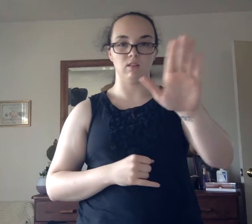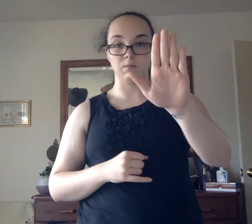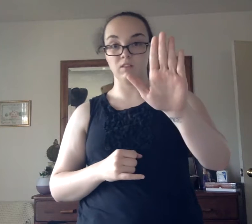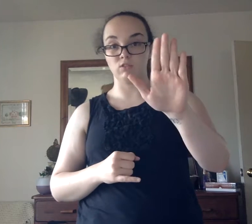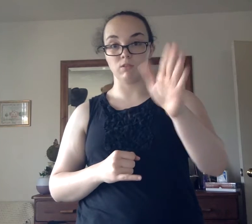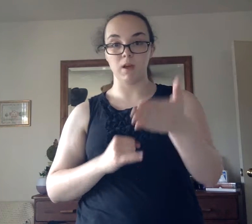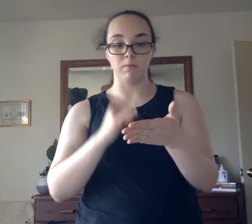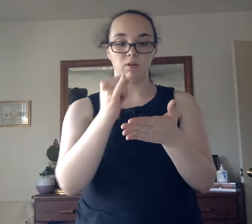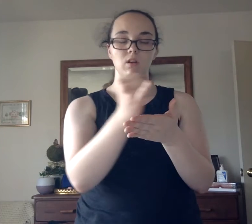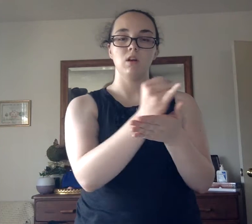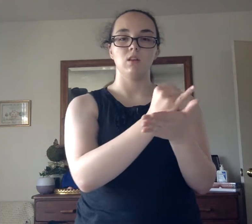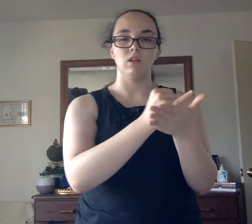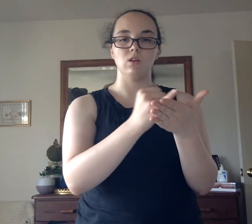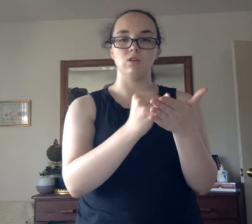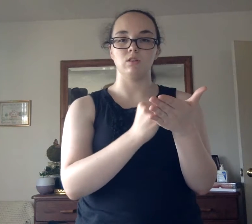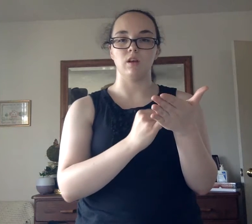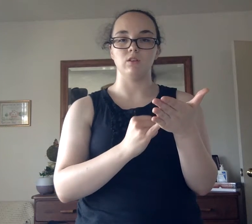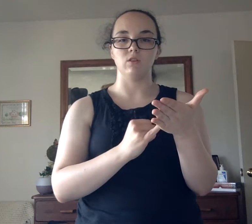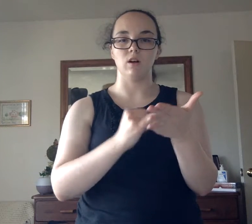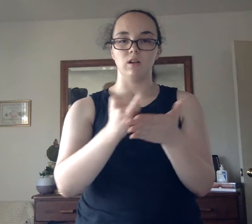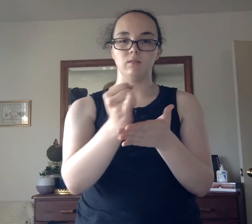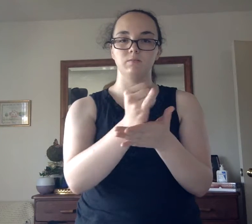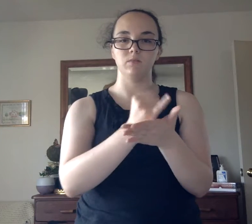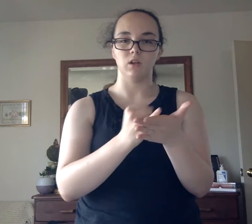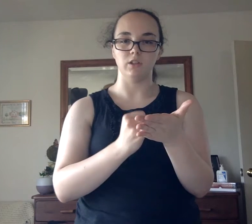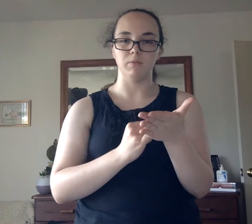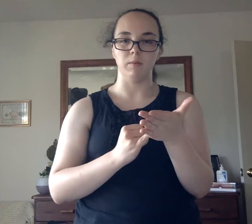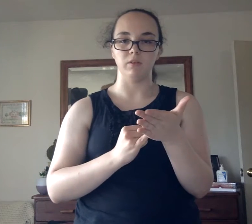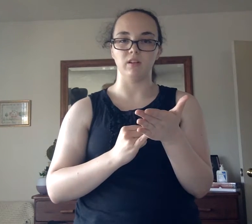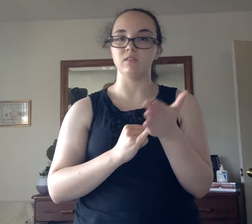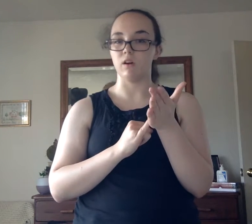same, this is your paper. Then you just kind of draw on your paper. That's art.